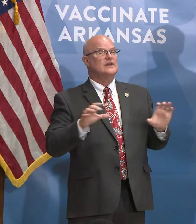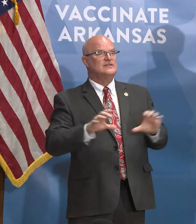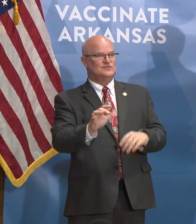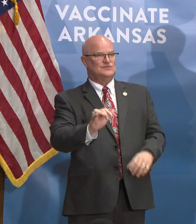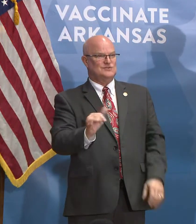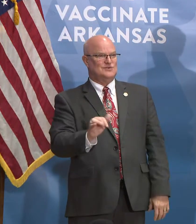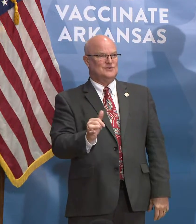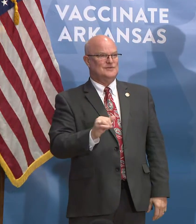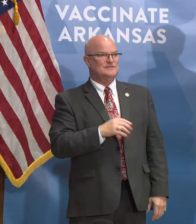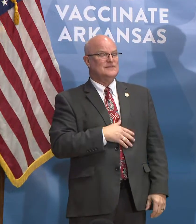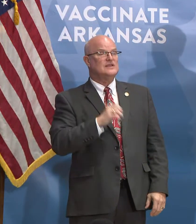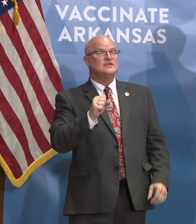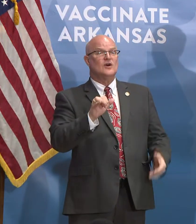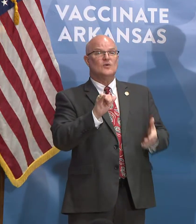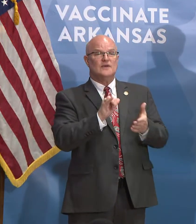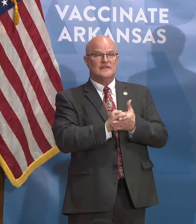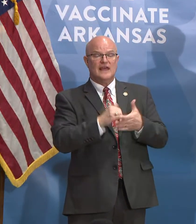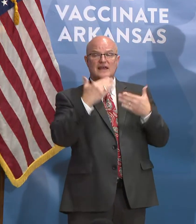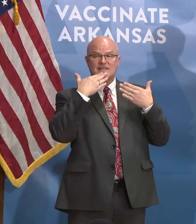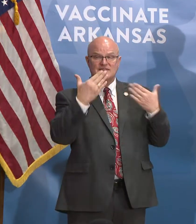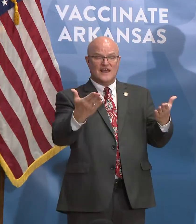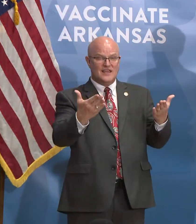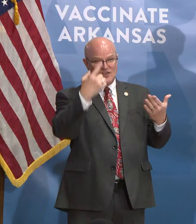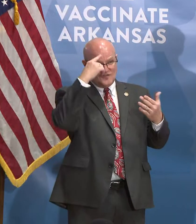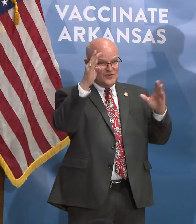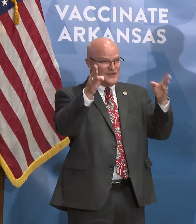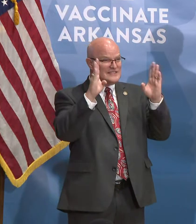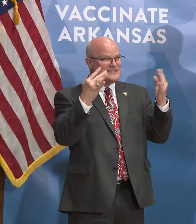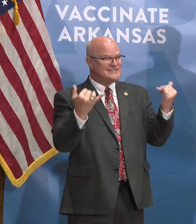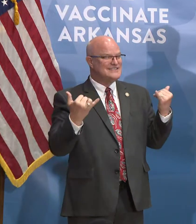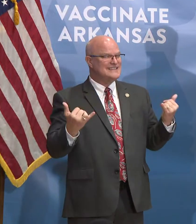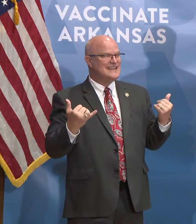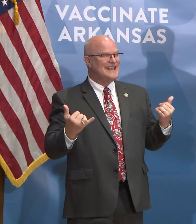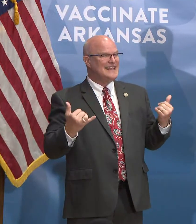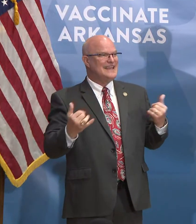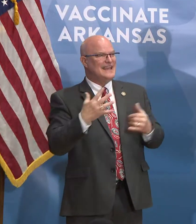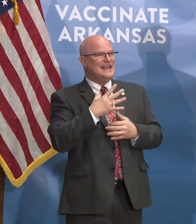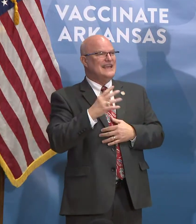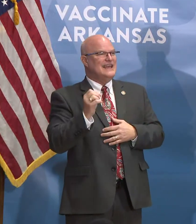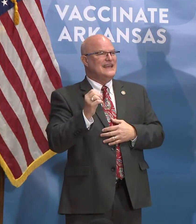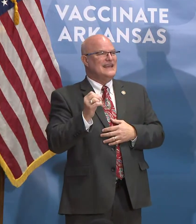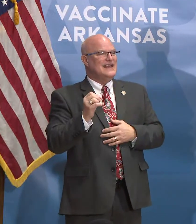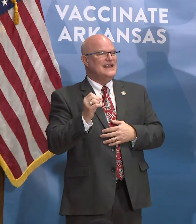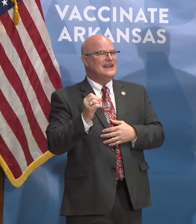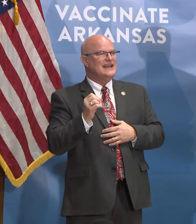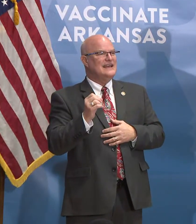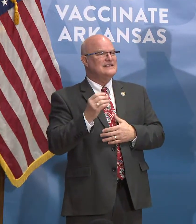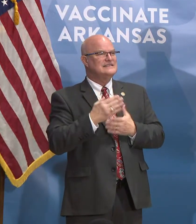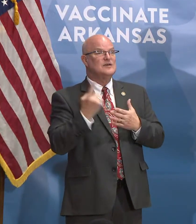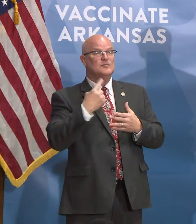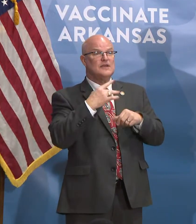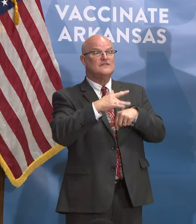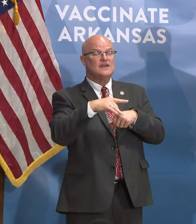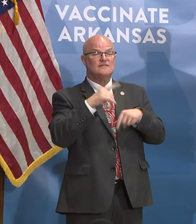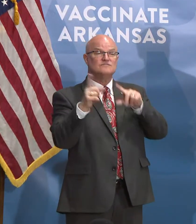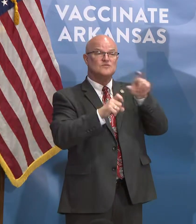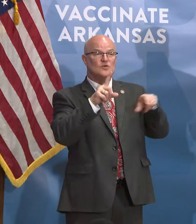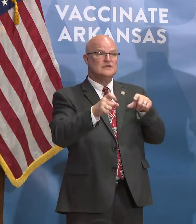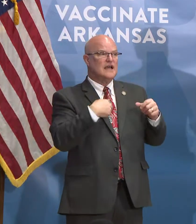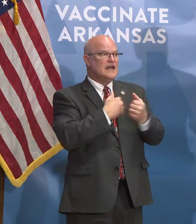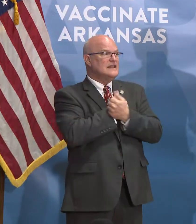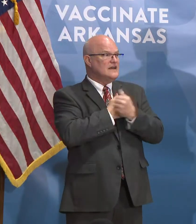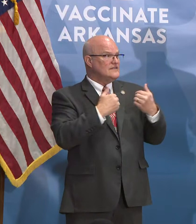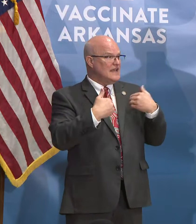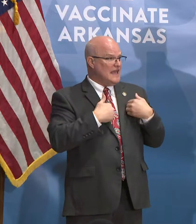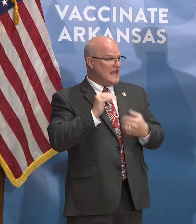well. So with that, thank you for your attention today, and some of them will be available for questions. I'd love to